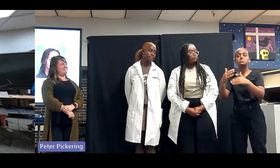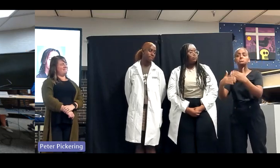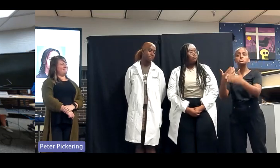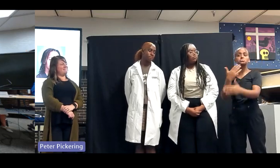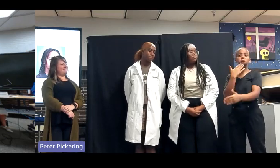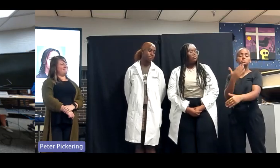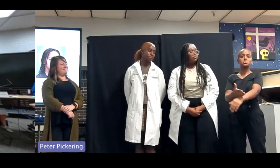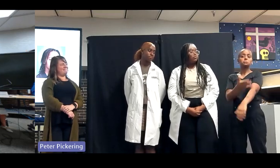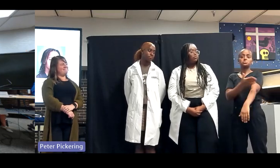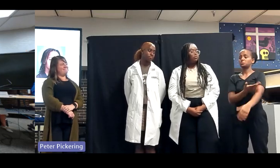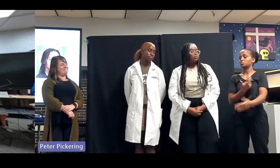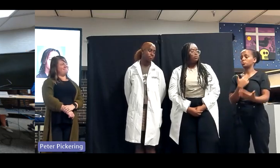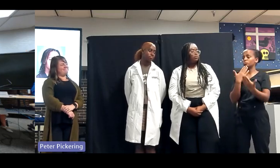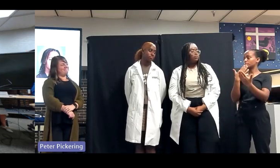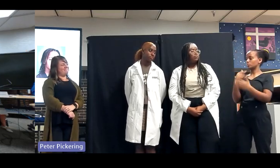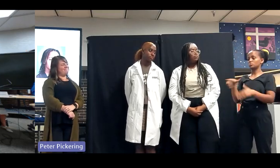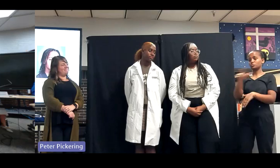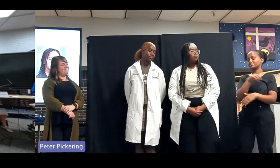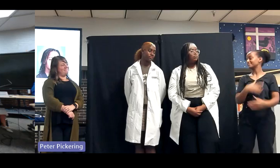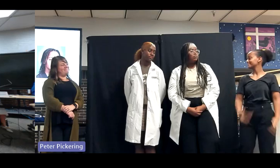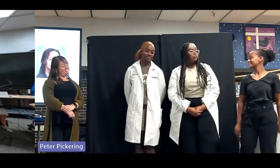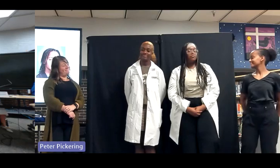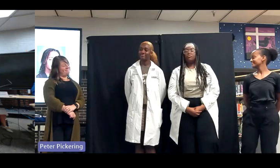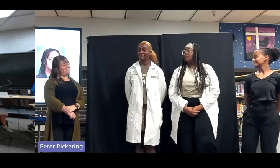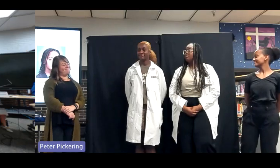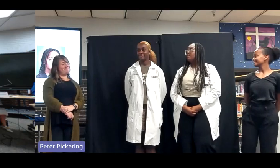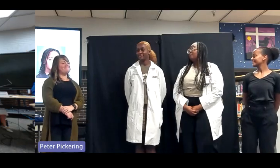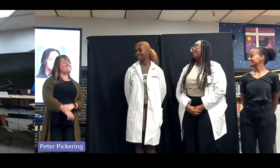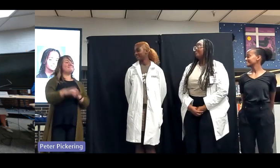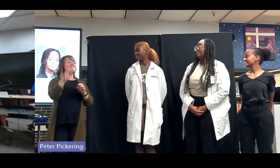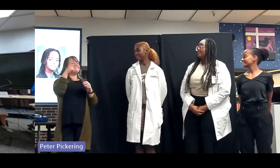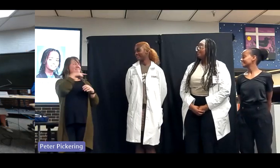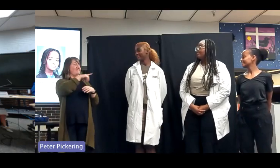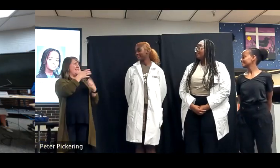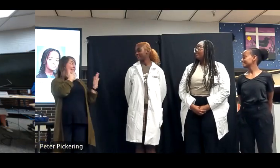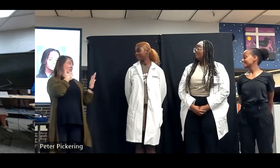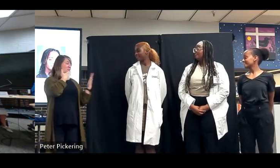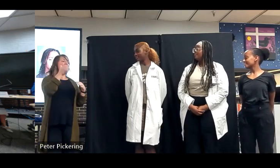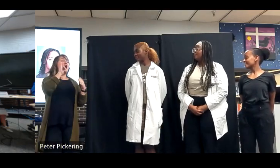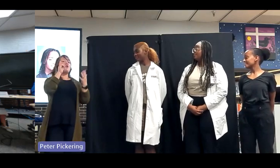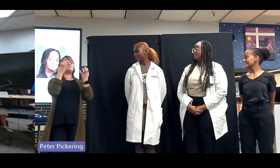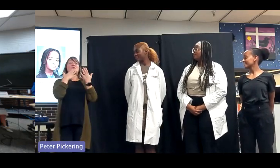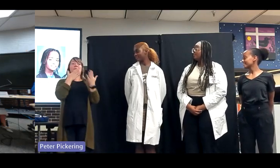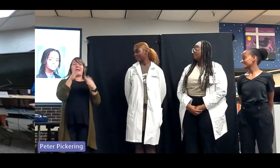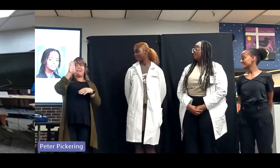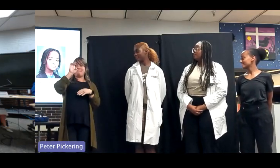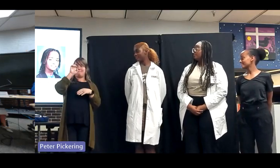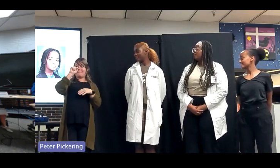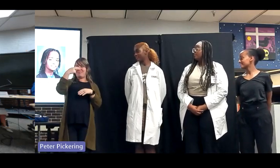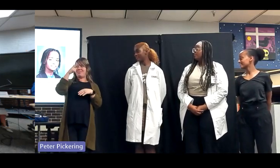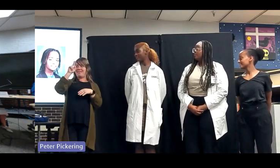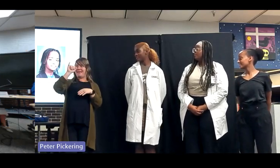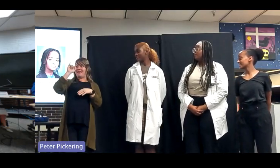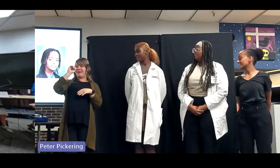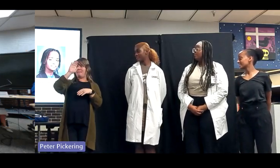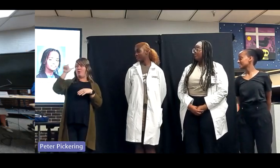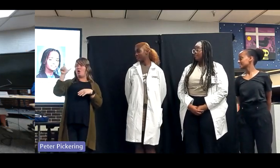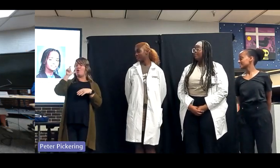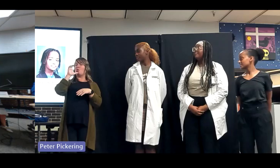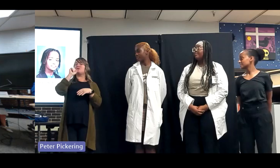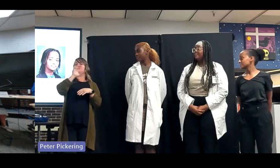ISD about my journey and picking up language, and things have improved a lot. So thank you. Thank you. I also want